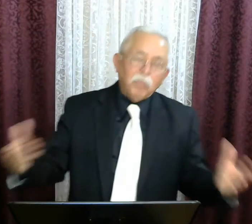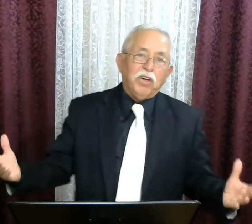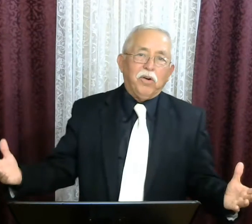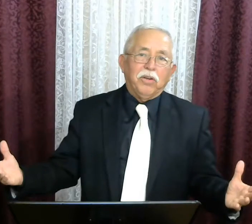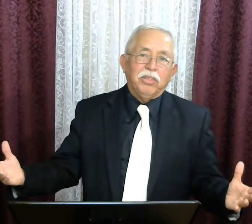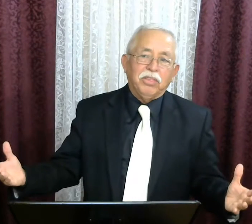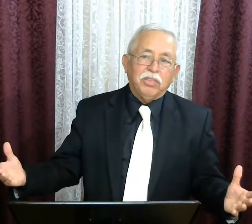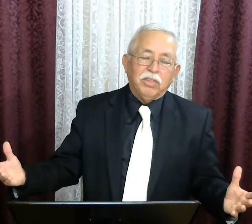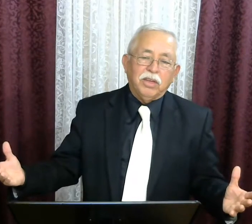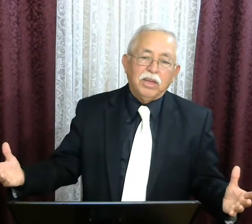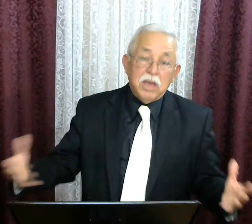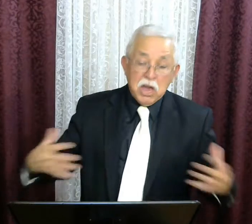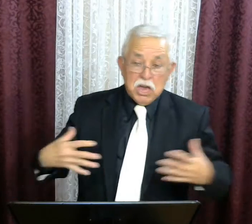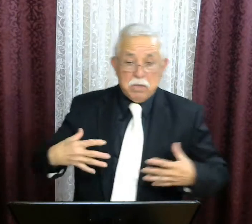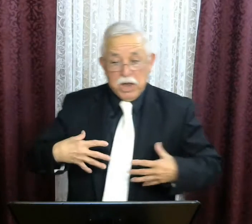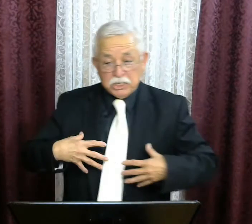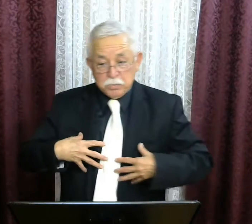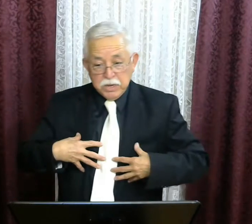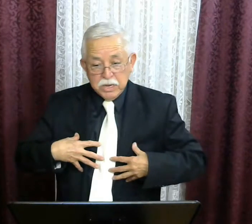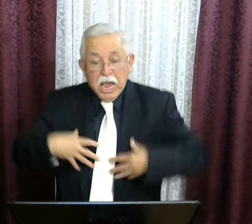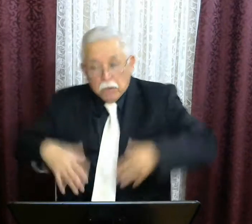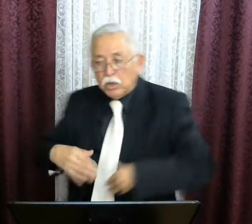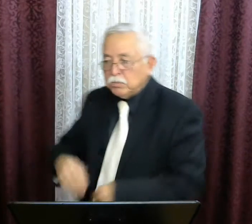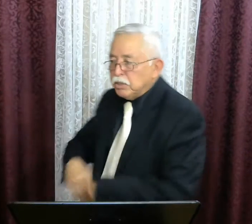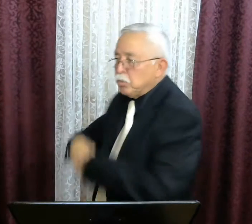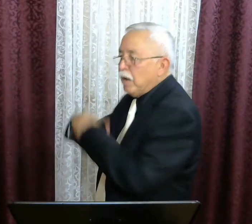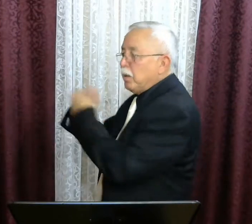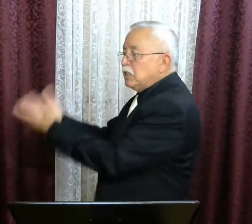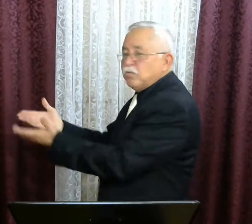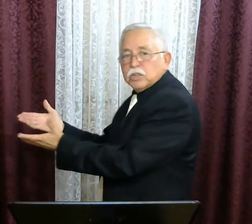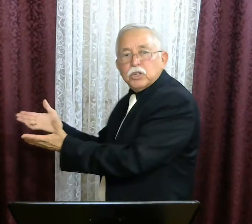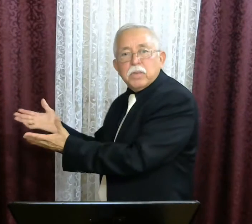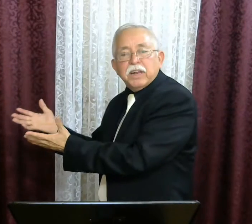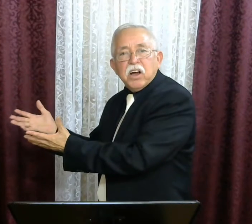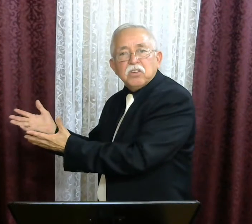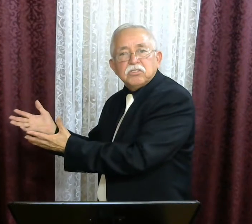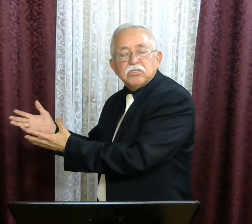earth. He blessed me. He wants me to be a blessing for somebody else.